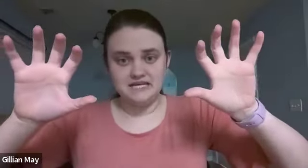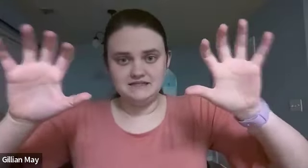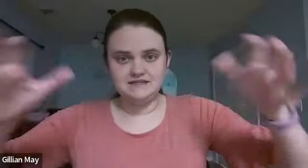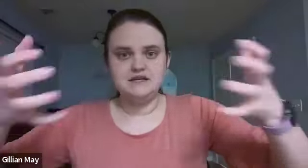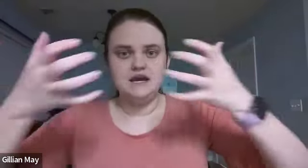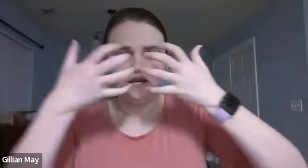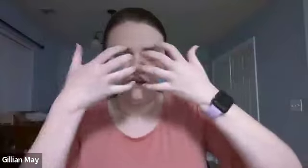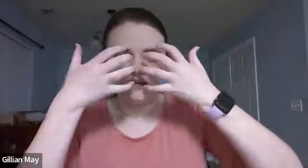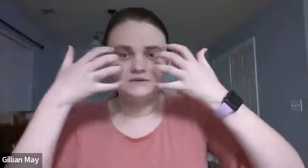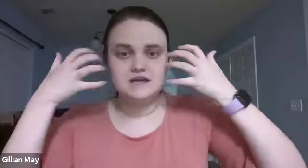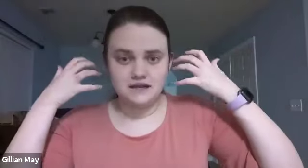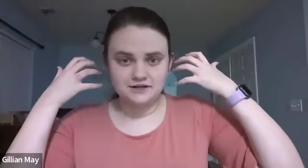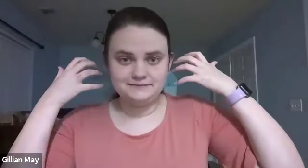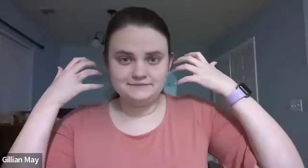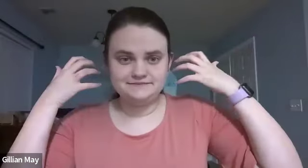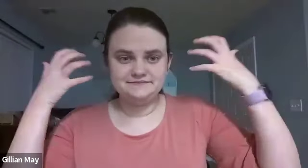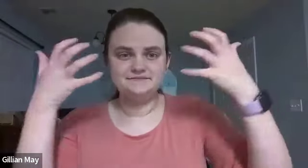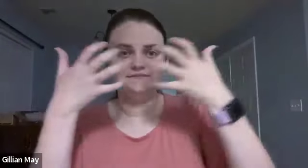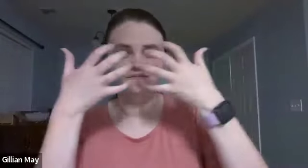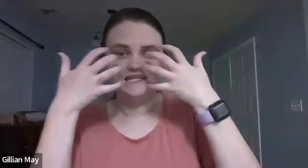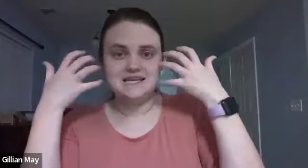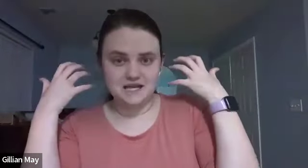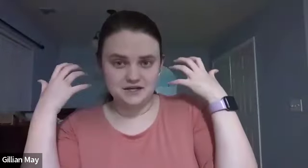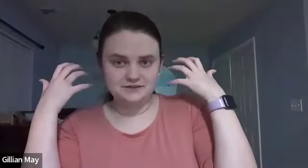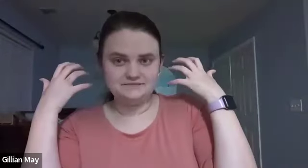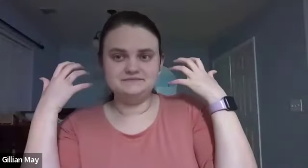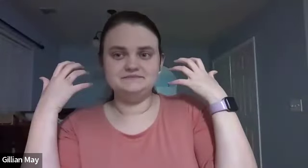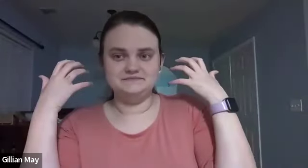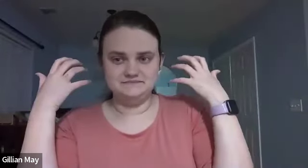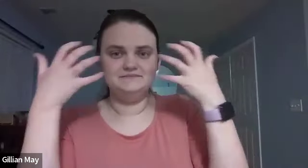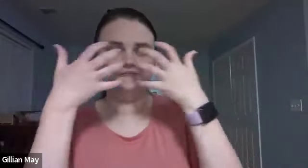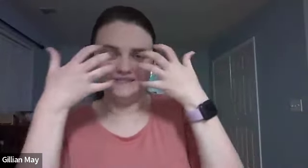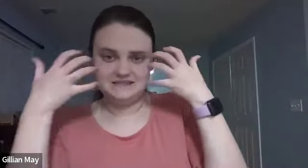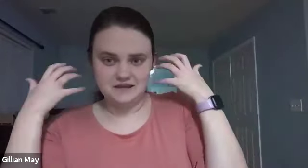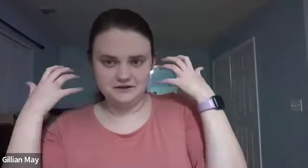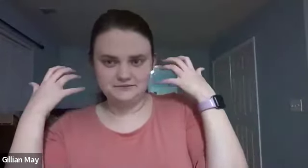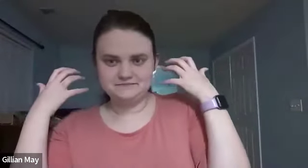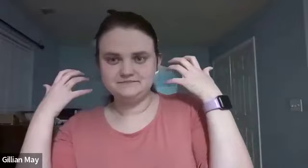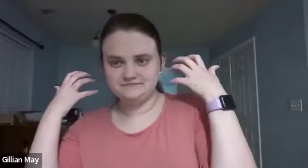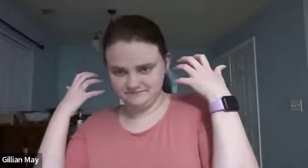bent. And you're going to go tiger. Tiger. Tiger.